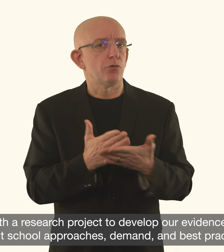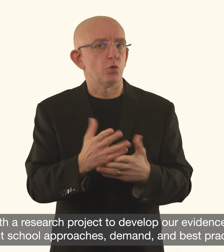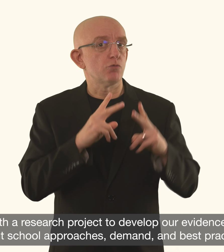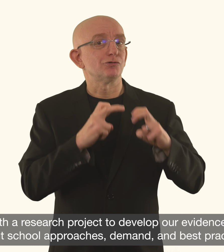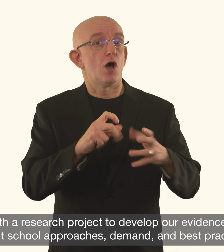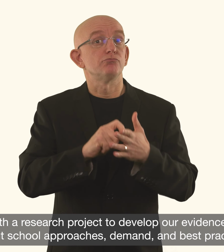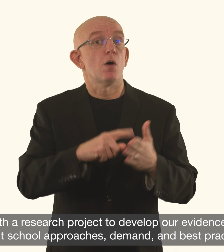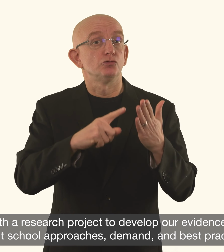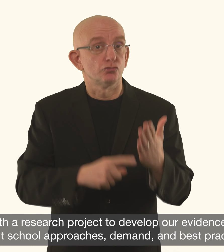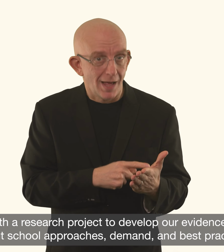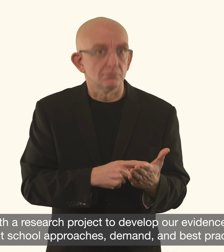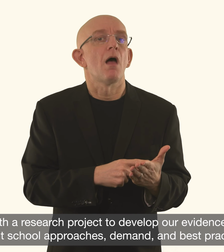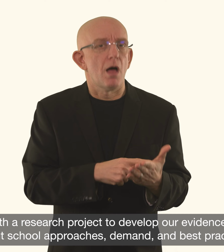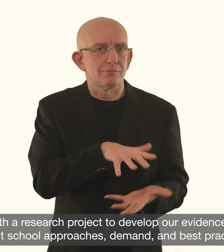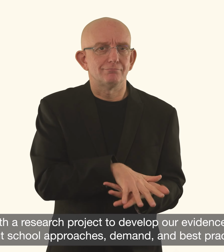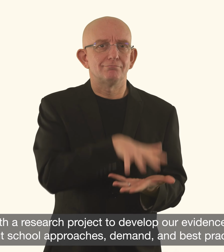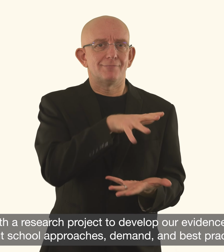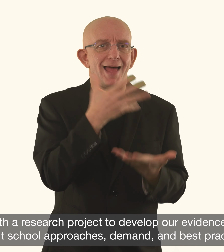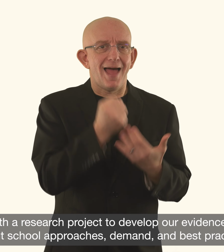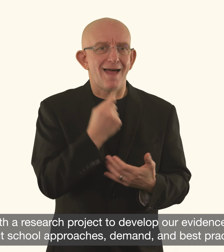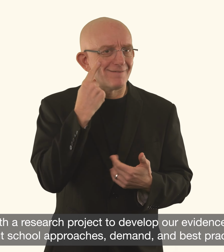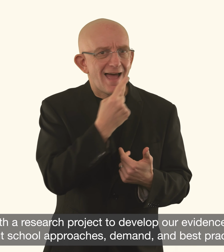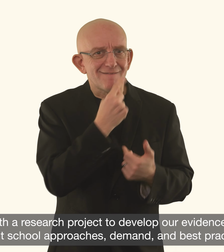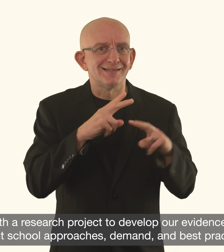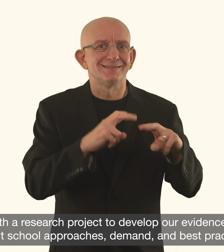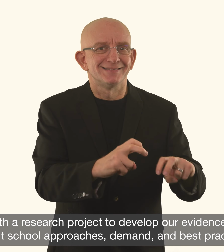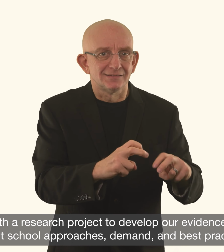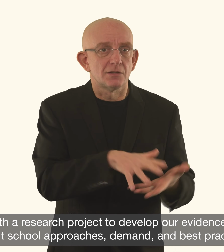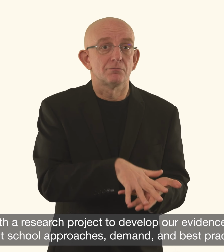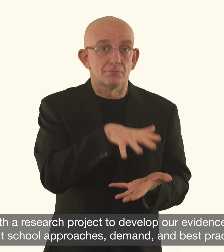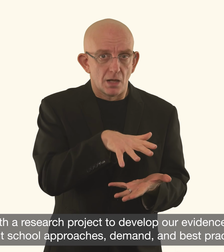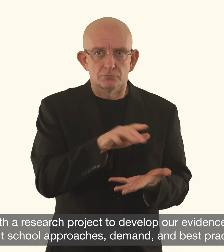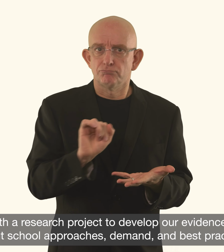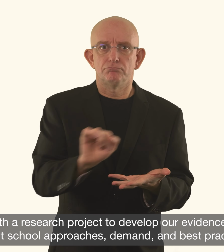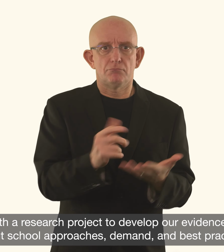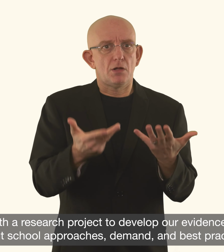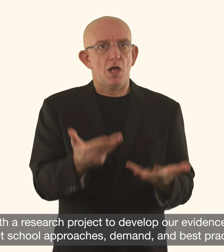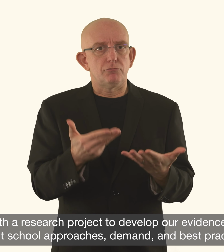9. with a research project to develop our evidence base on current school approaches, demand and best practice.